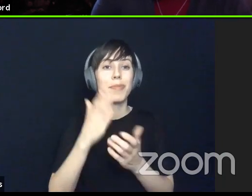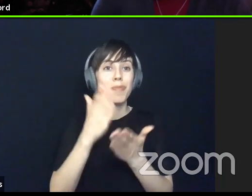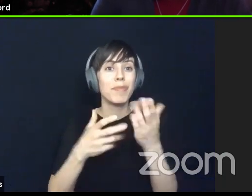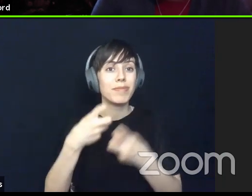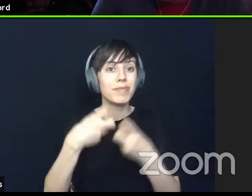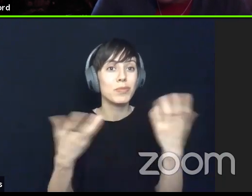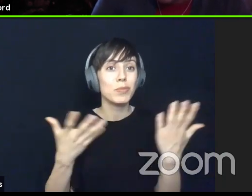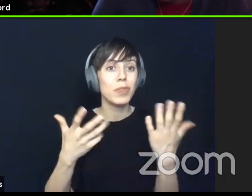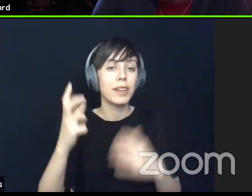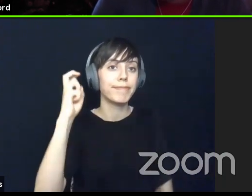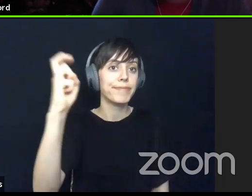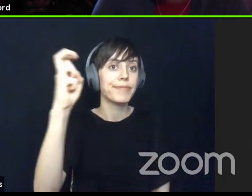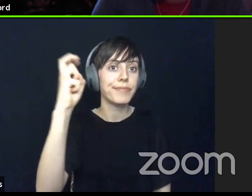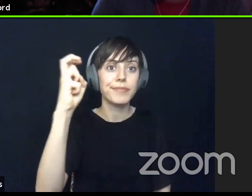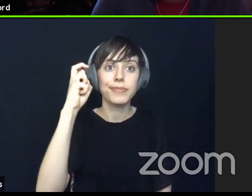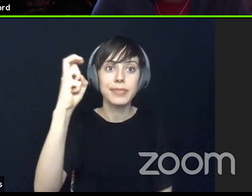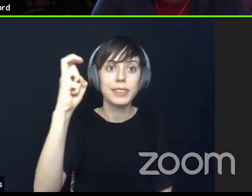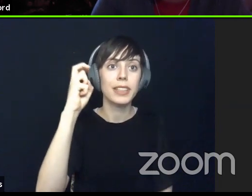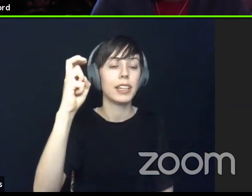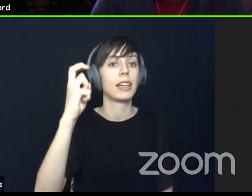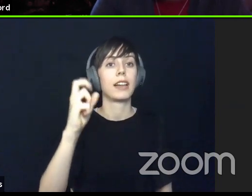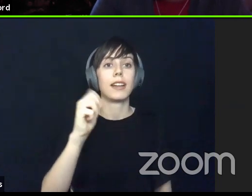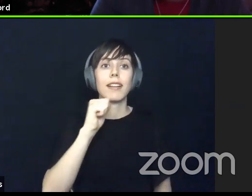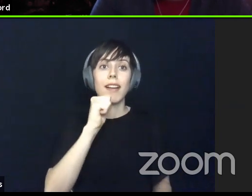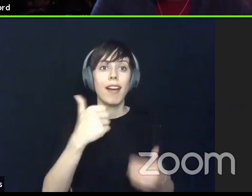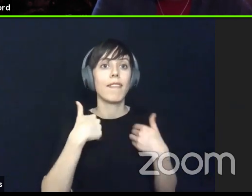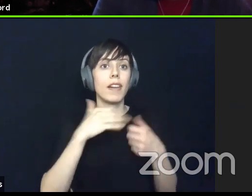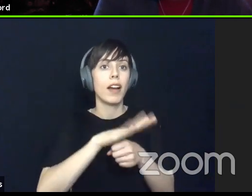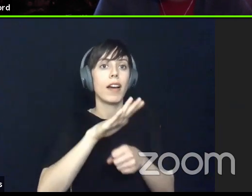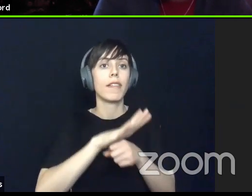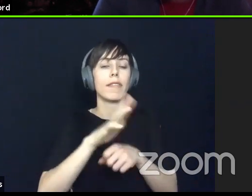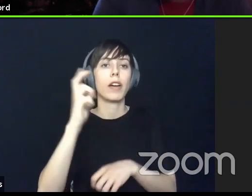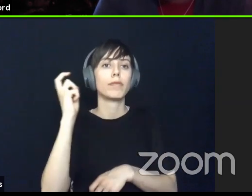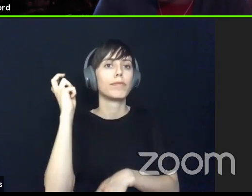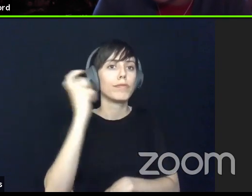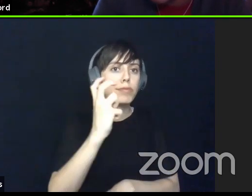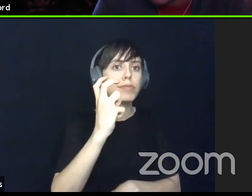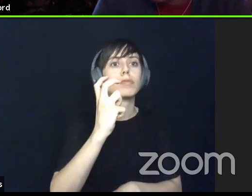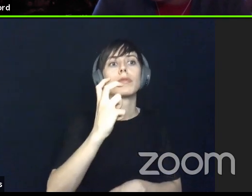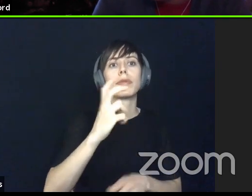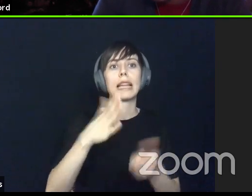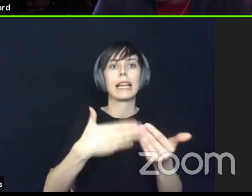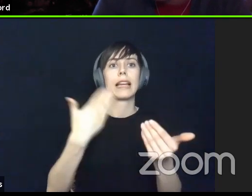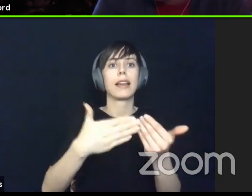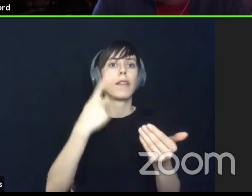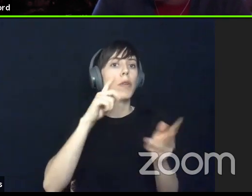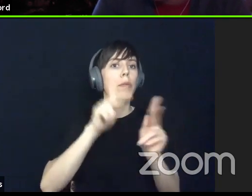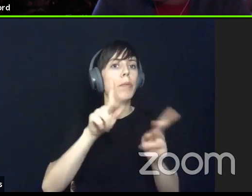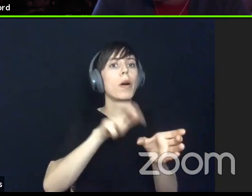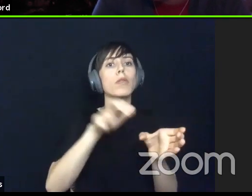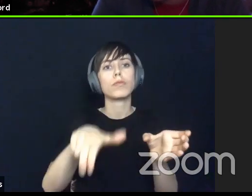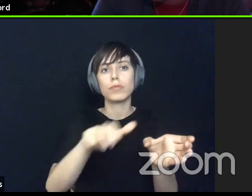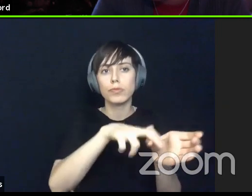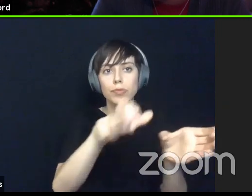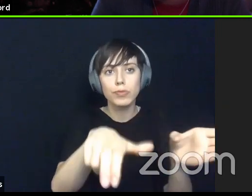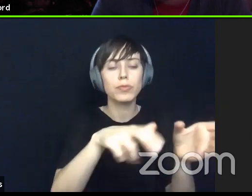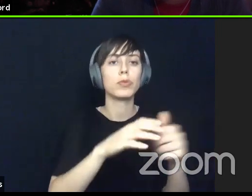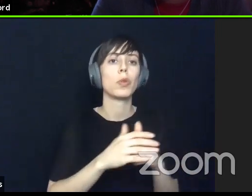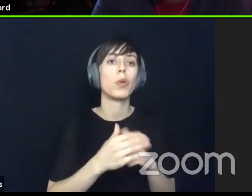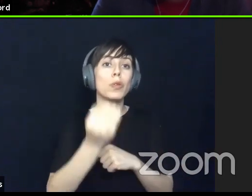you know, like utility payments and things of that sort, utilizing some of those facilities to house food programming and things of that